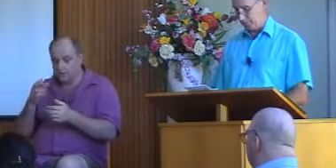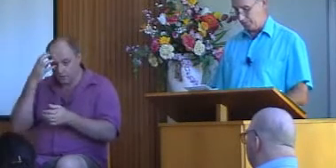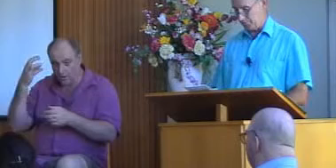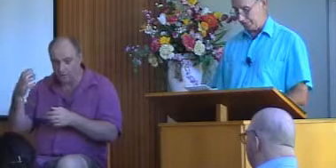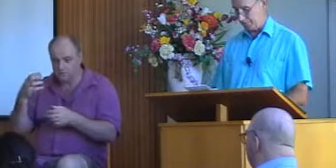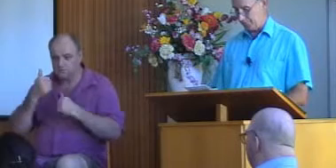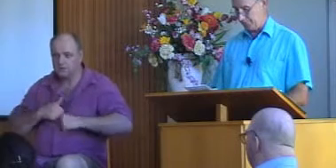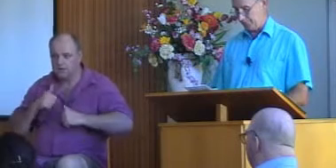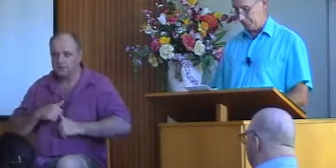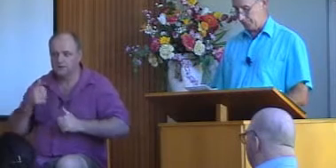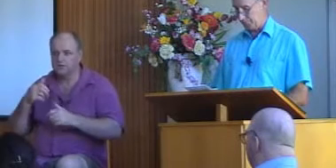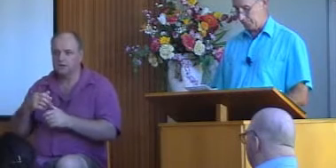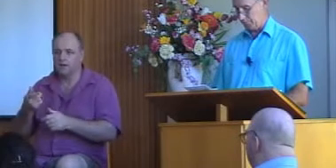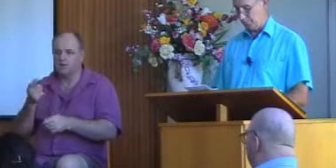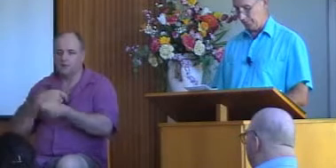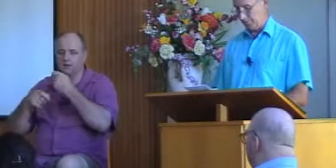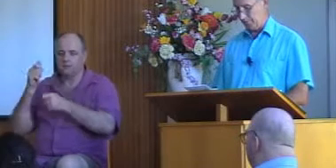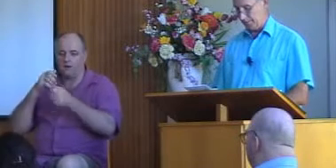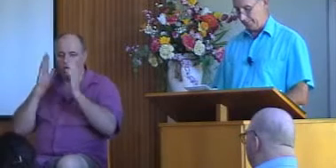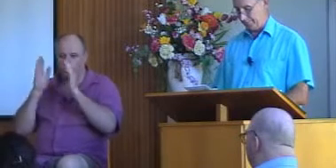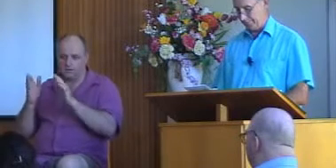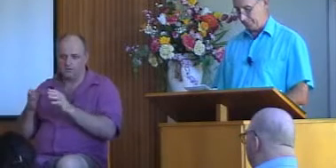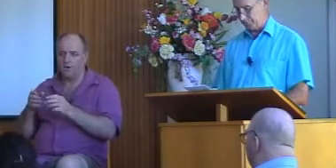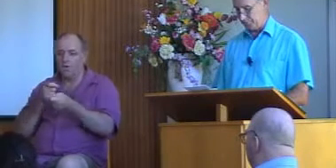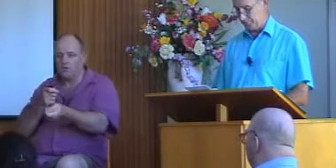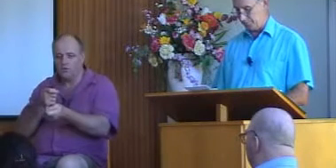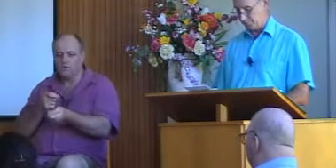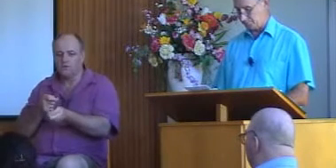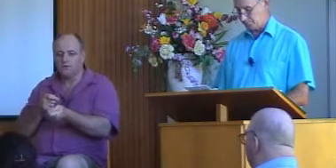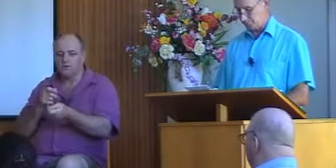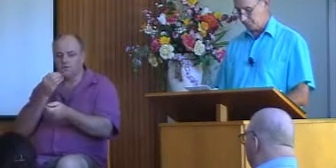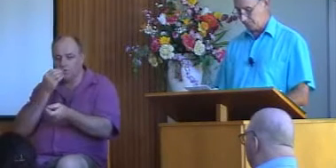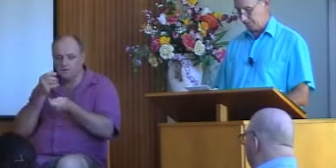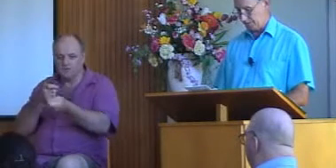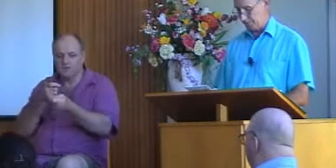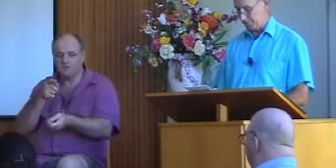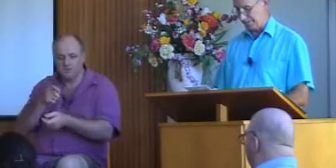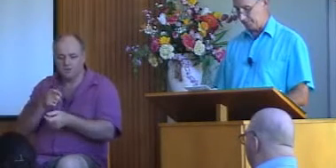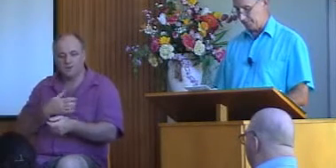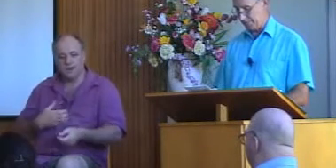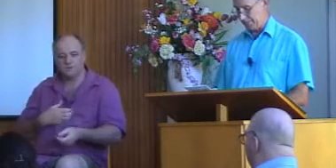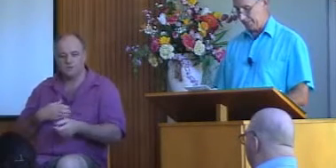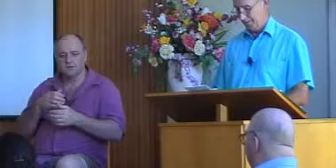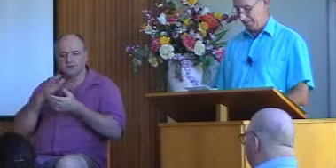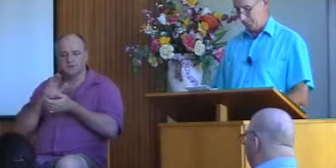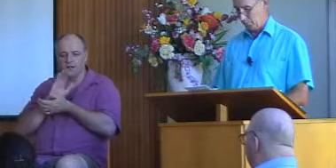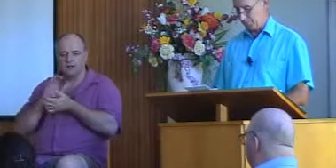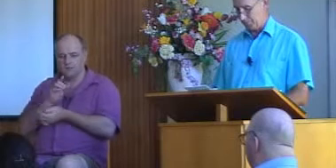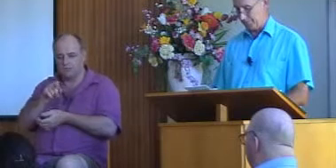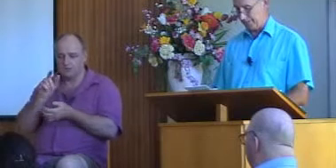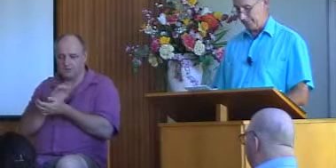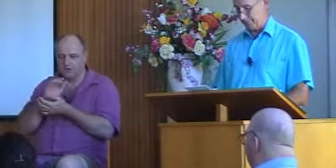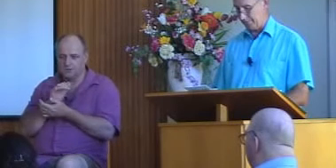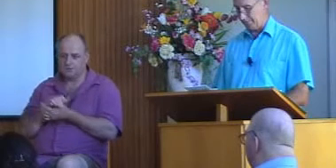contains light to direct you, food to support you, and comfort to cheer you. It is the traveller's map, the